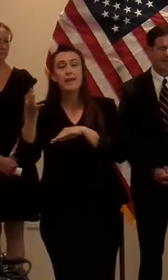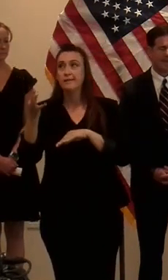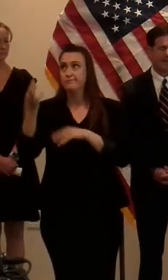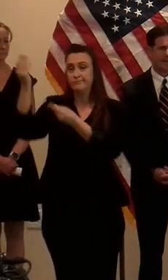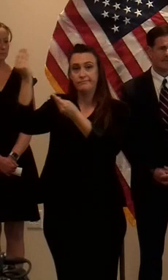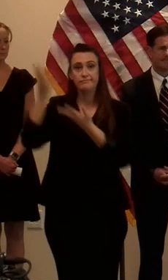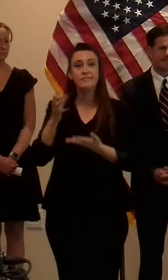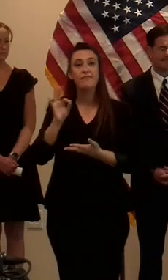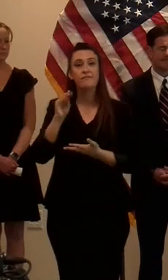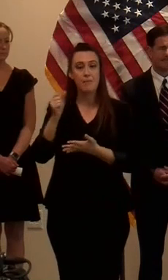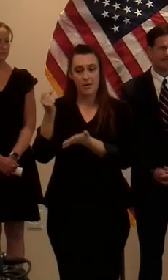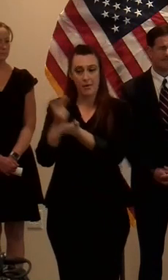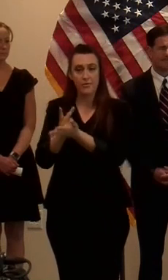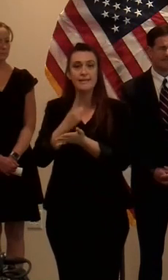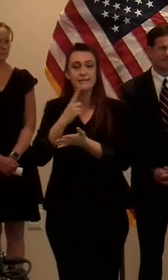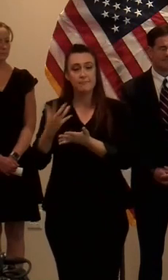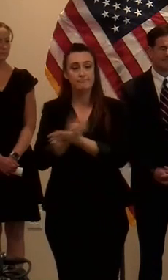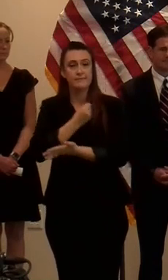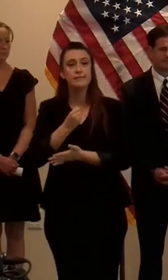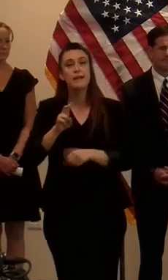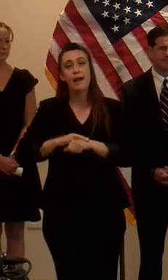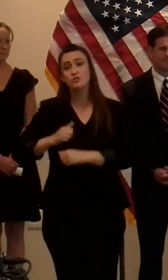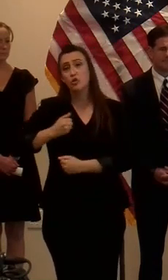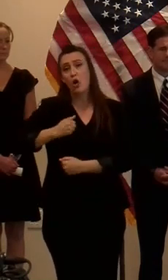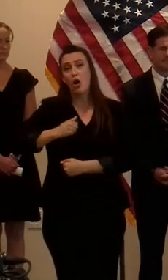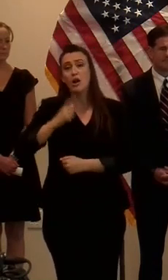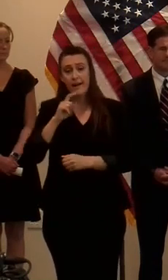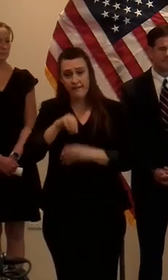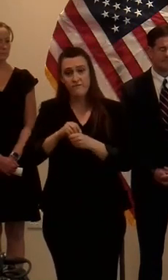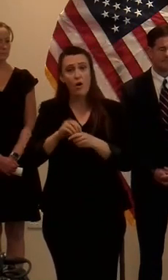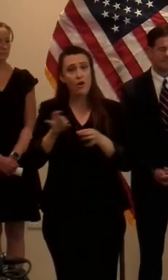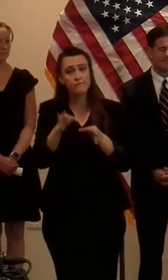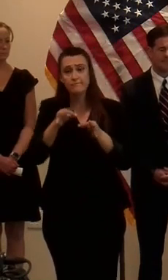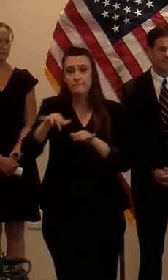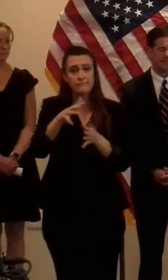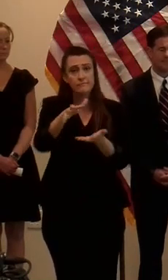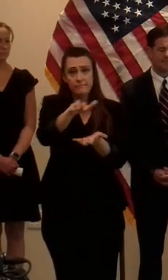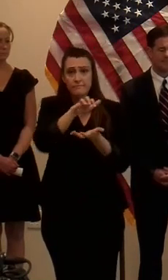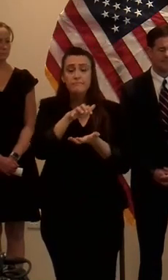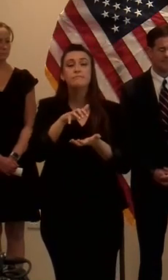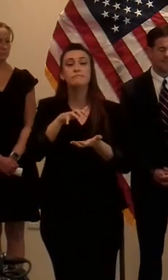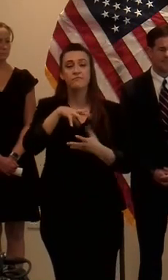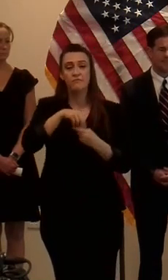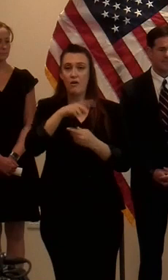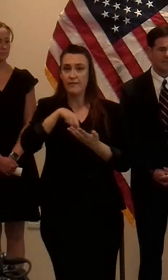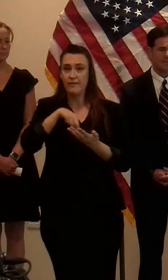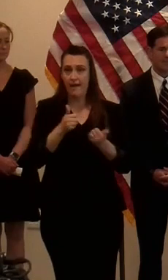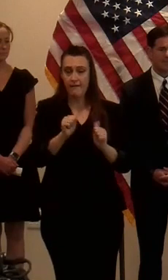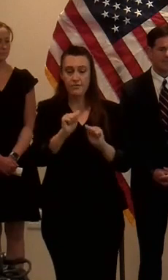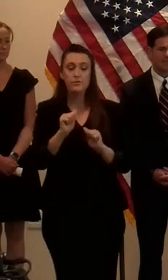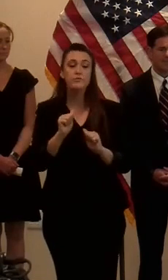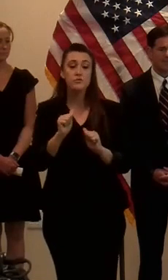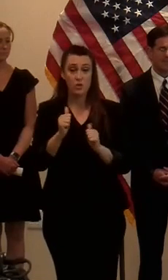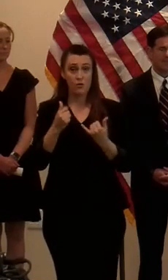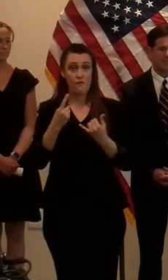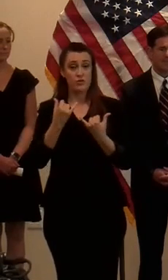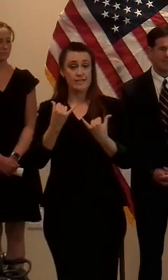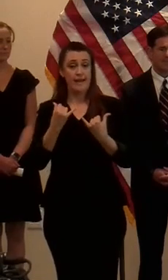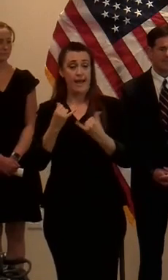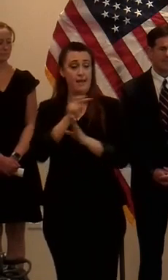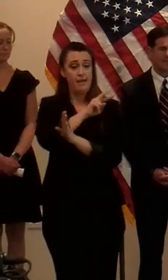through FEMA to use Arizona National Guard assets in the 161st, obtain the fabric, and as of today,